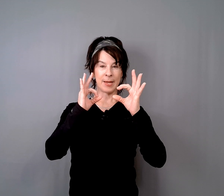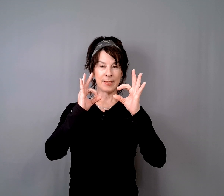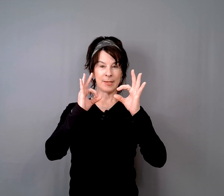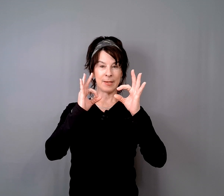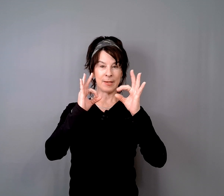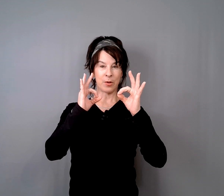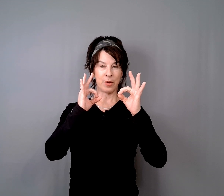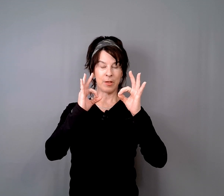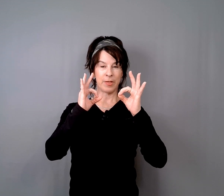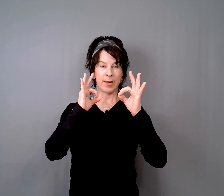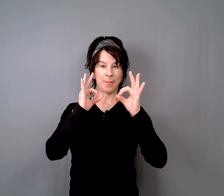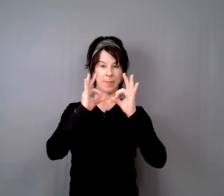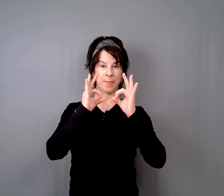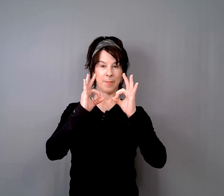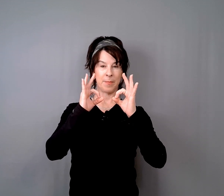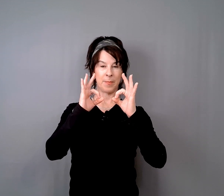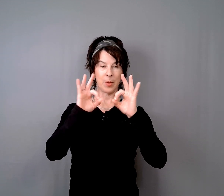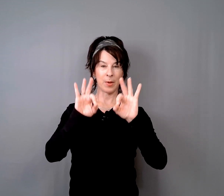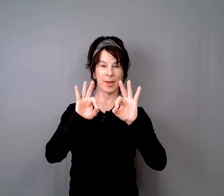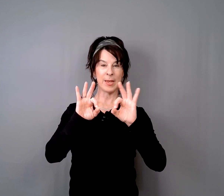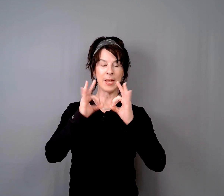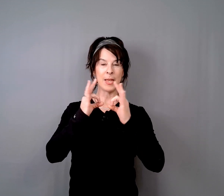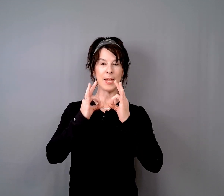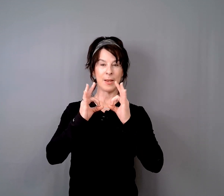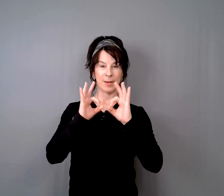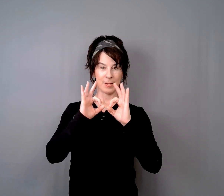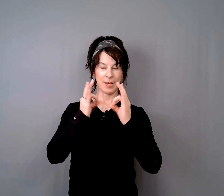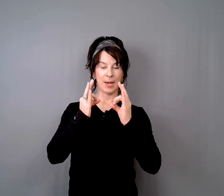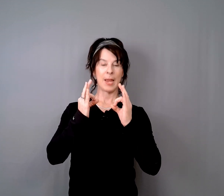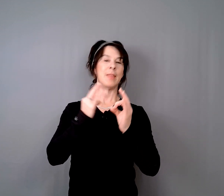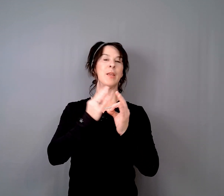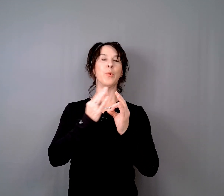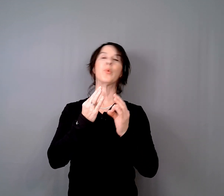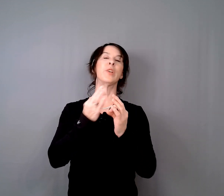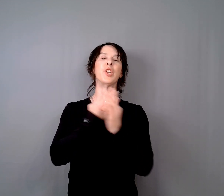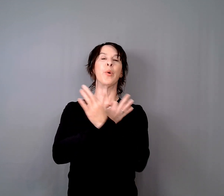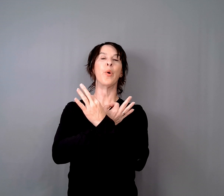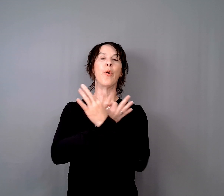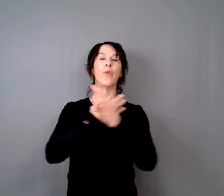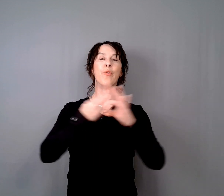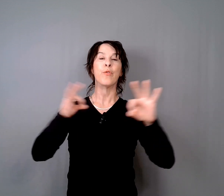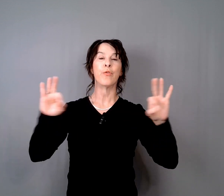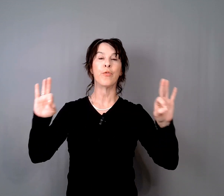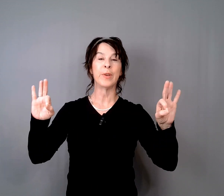Index is on the thumb. Okay. And then we're going to go freedom.